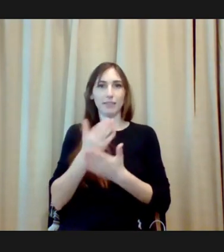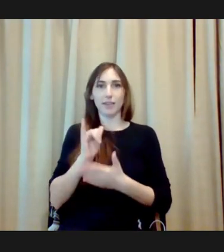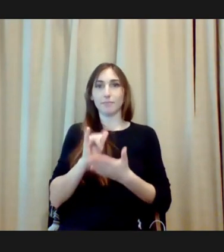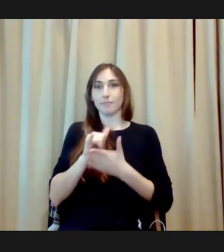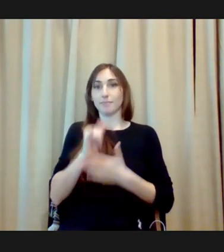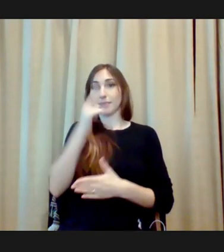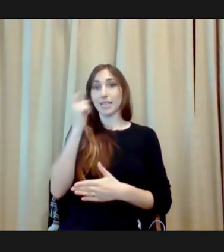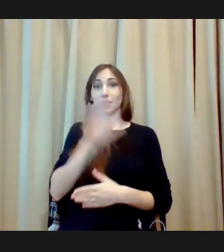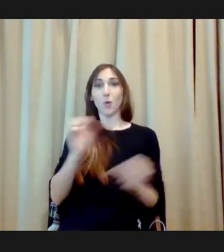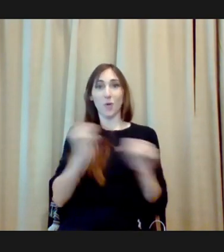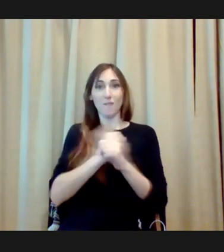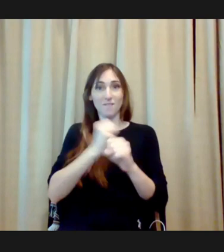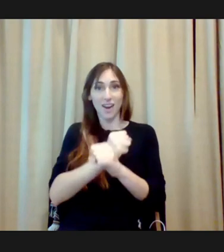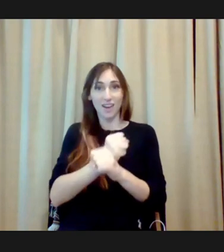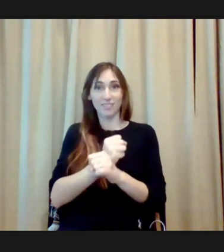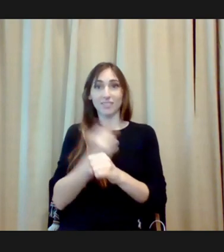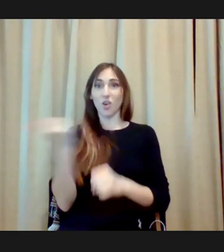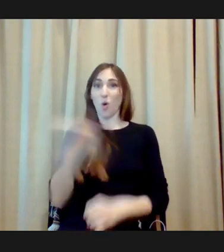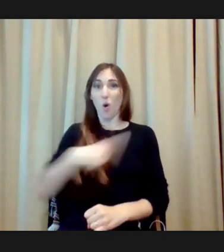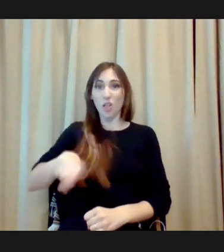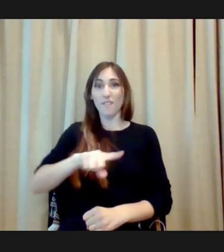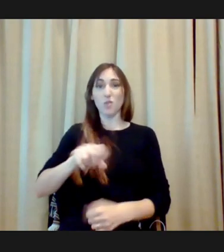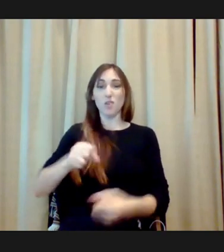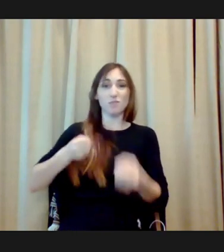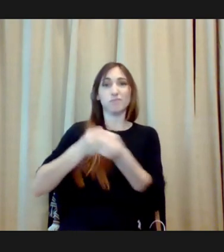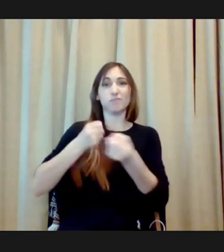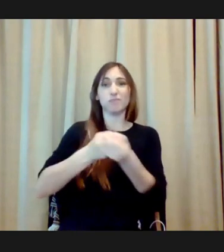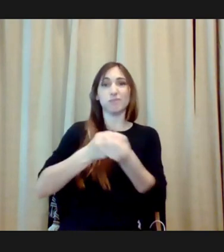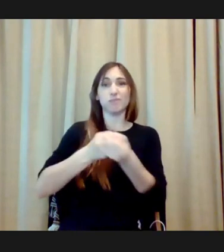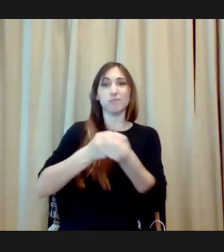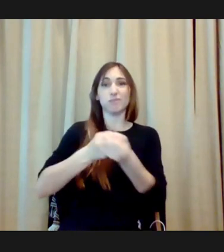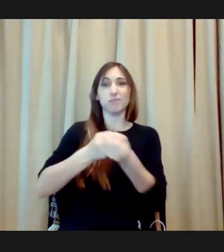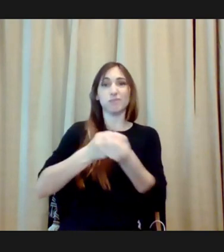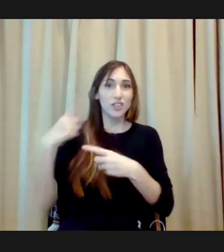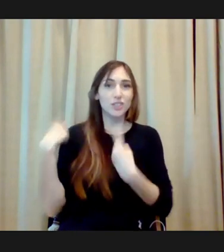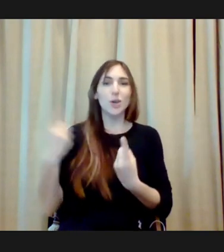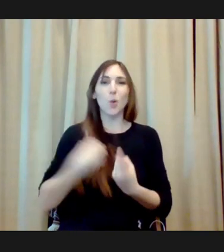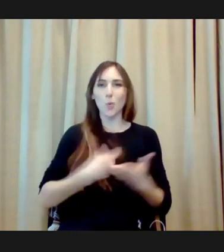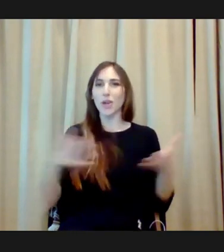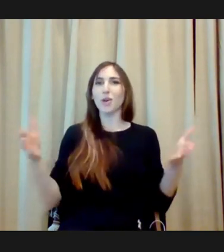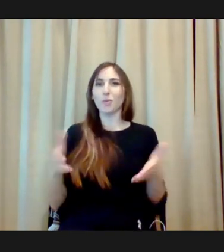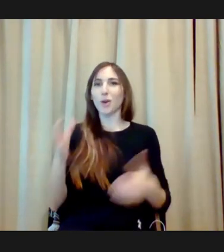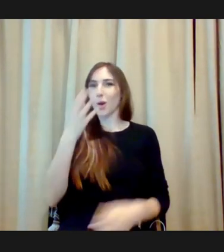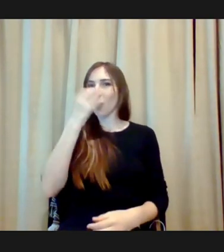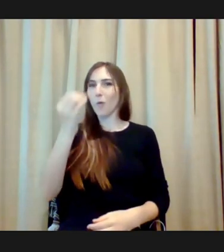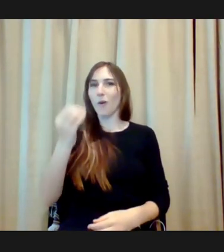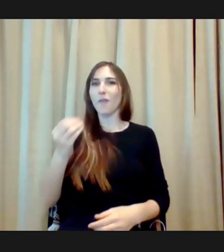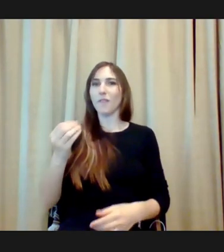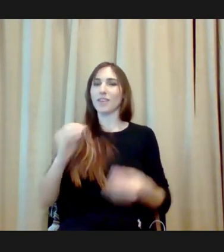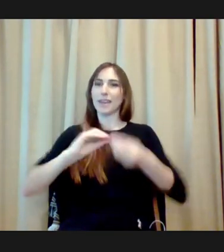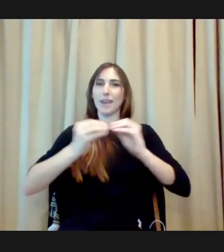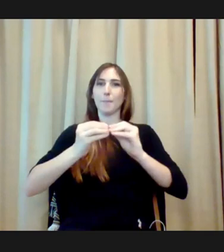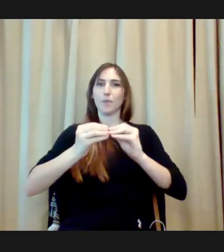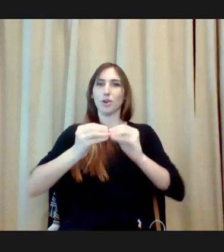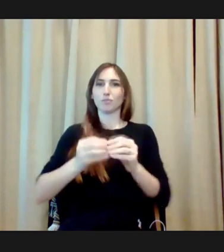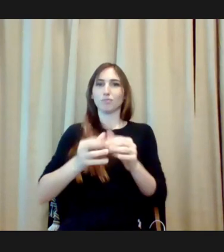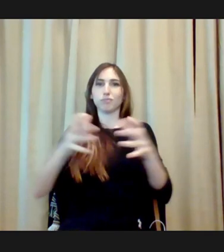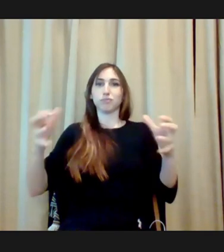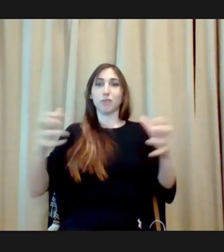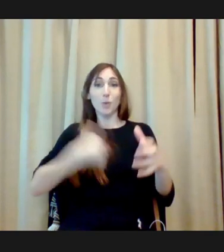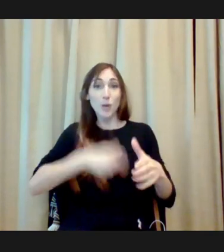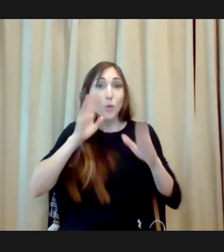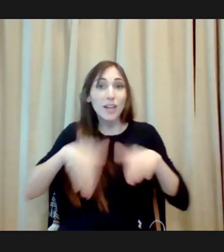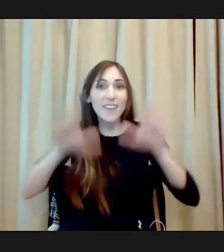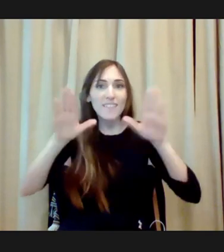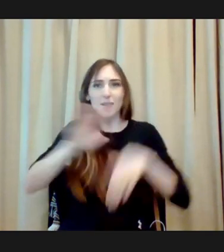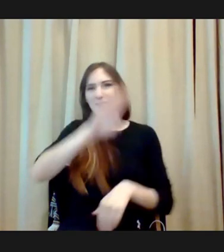we have all been engaged in for so many years, we are bringing the wolf population up. And we're not going to give up, and we will continue to